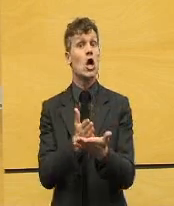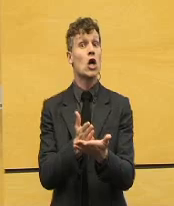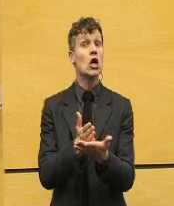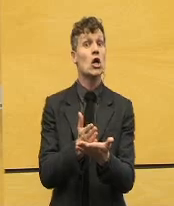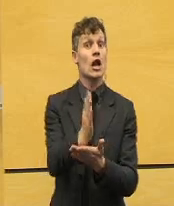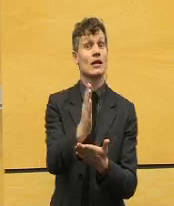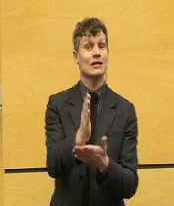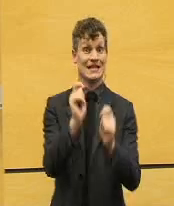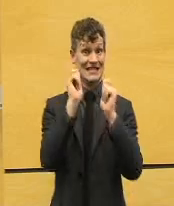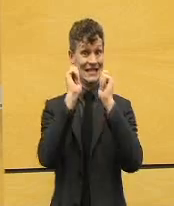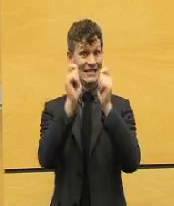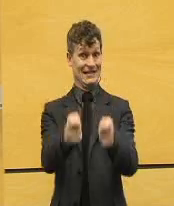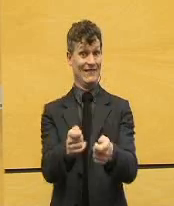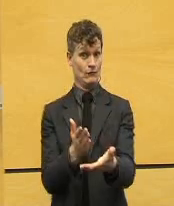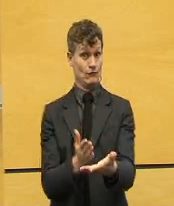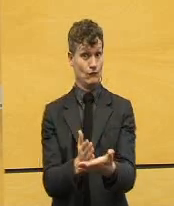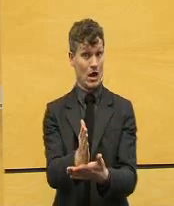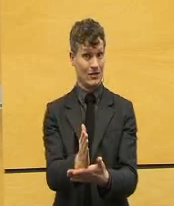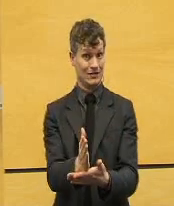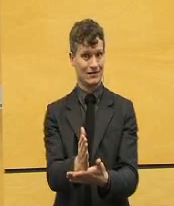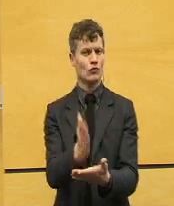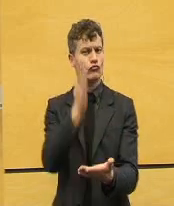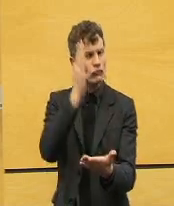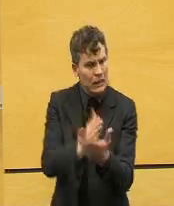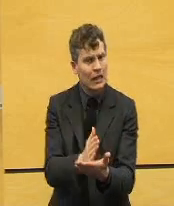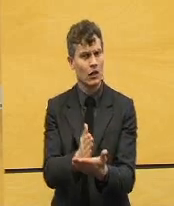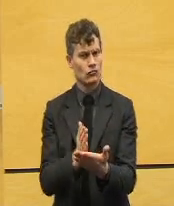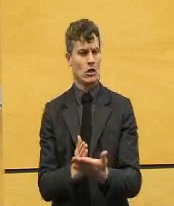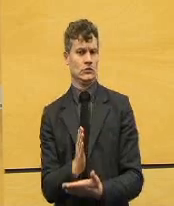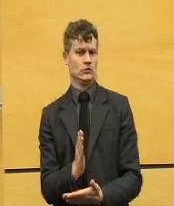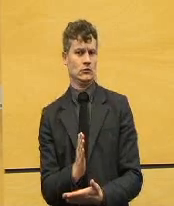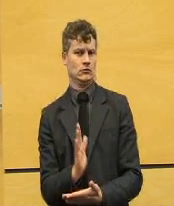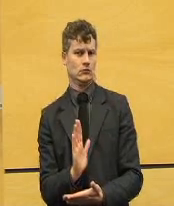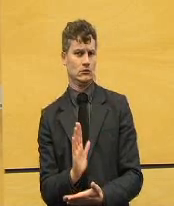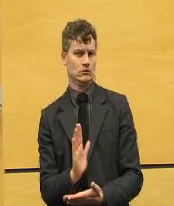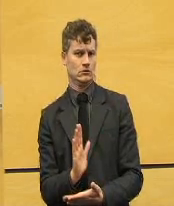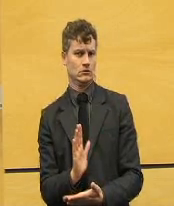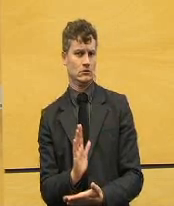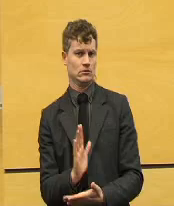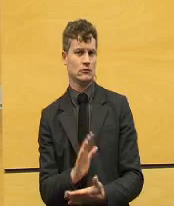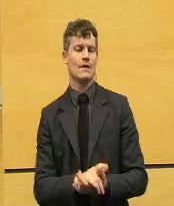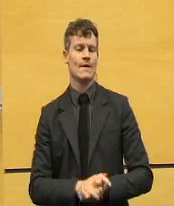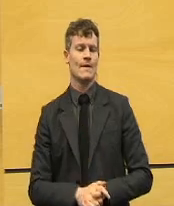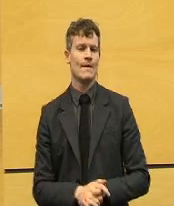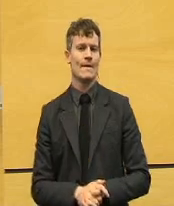make the right real. So we use we call the